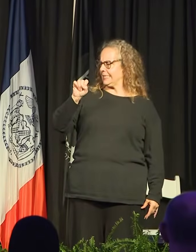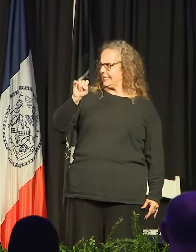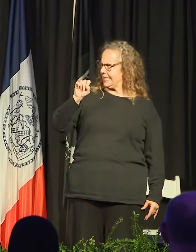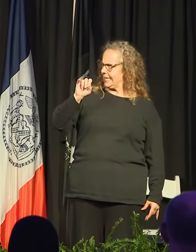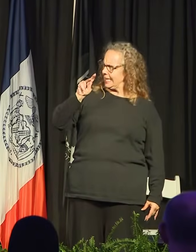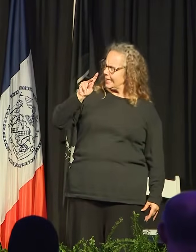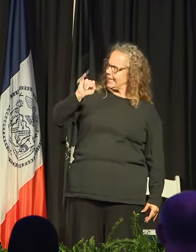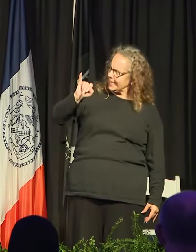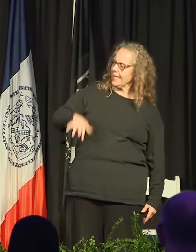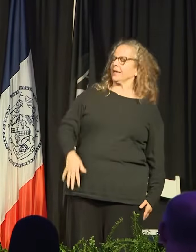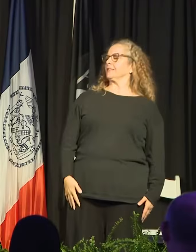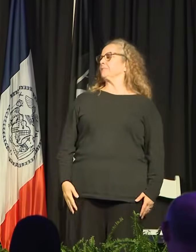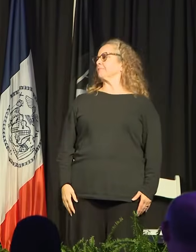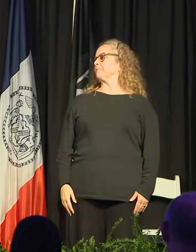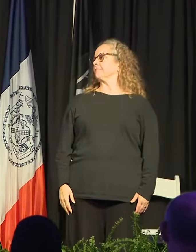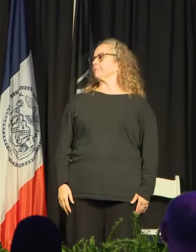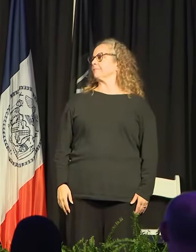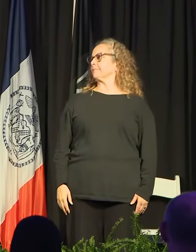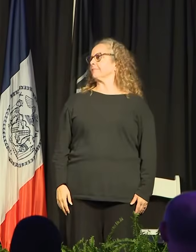Thank you. My pleasure.